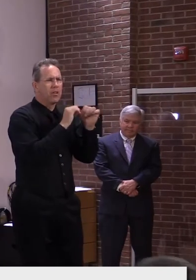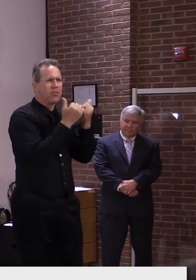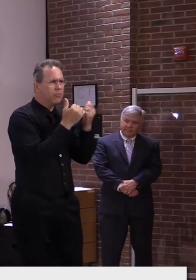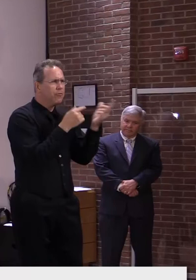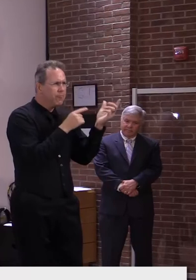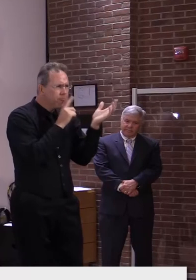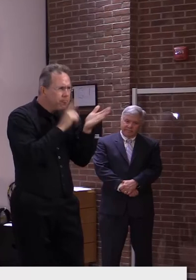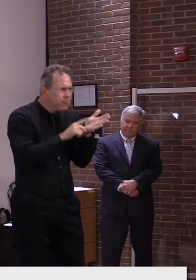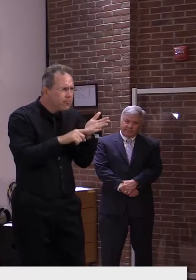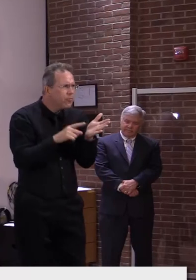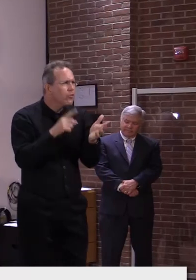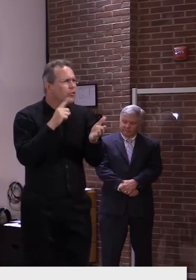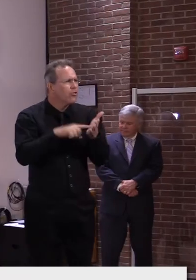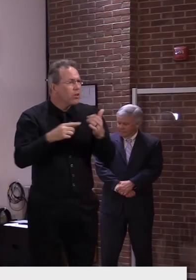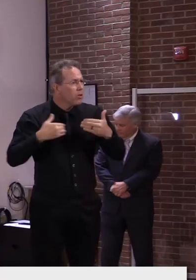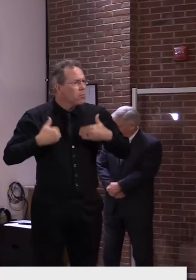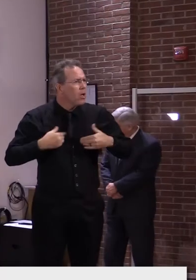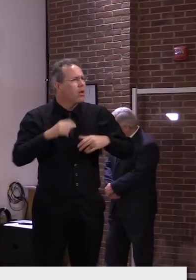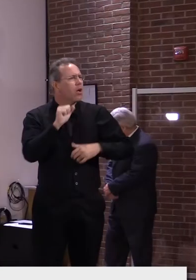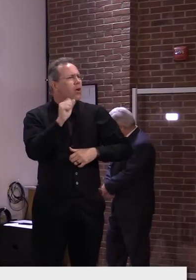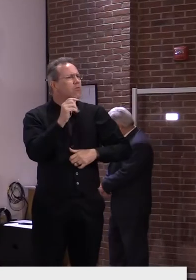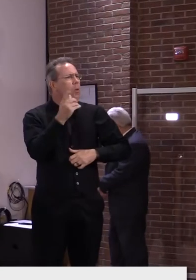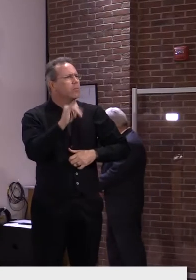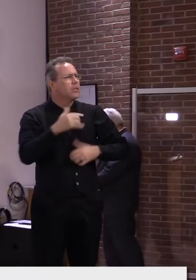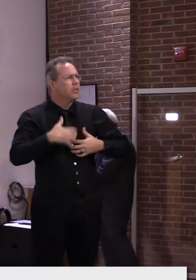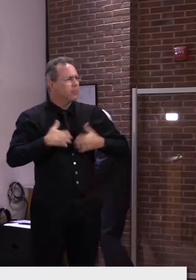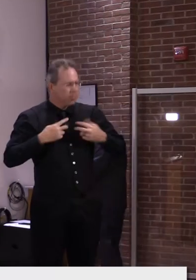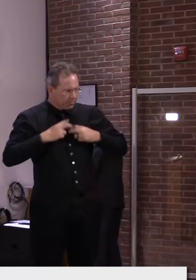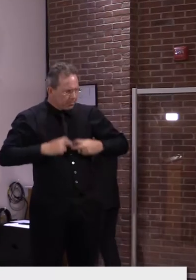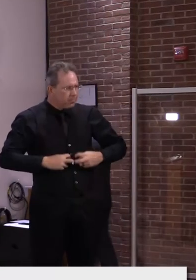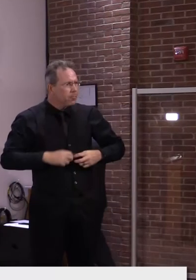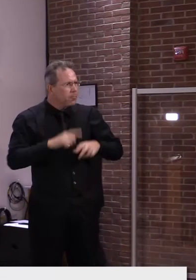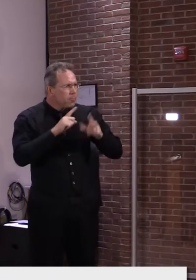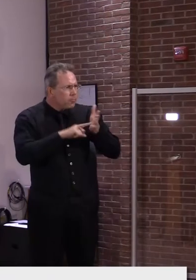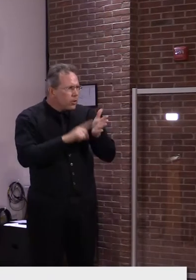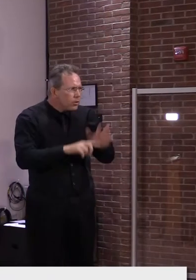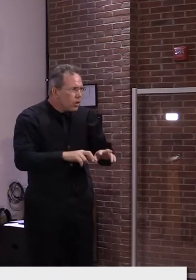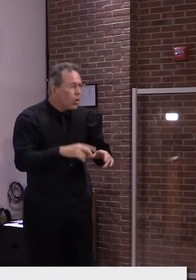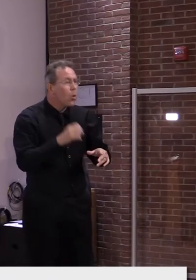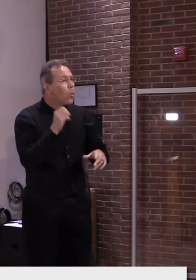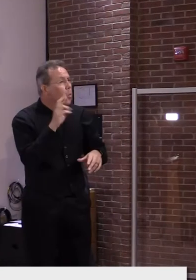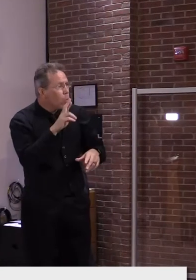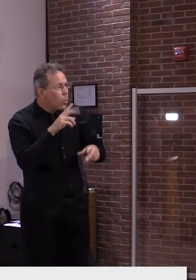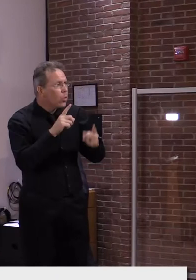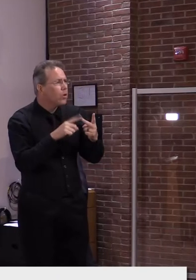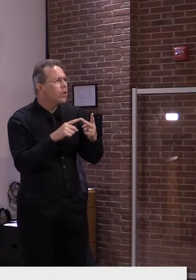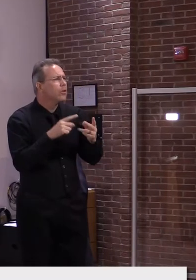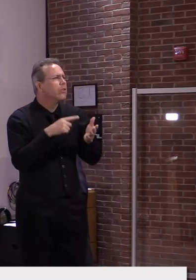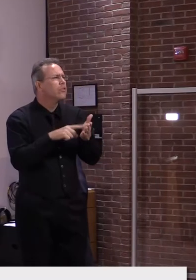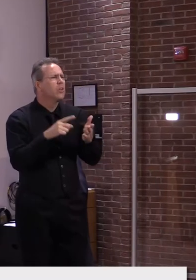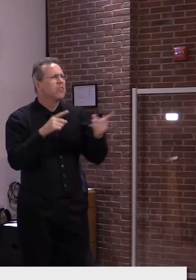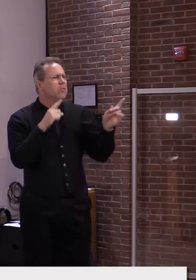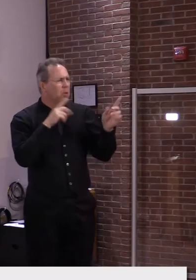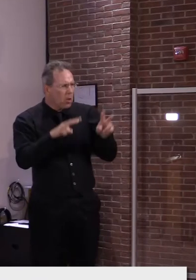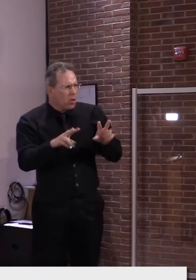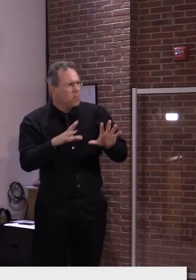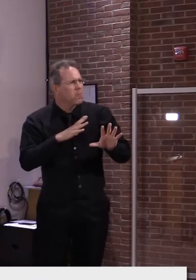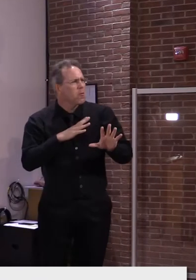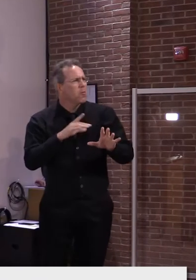patient versus using their judgment based on what details are provided. So it's usually a